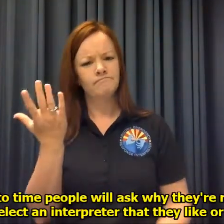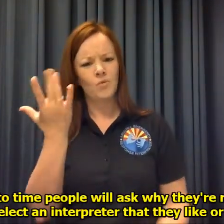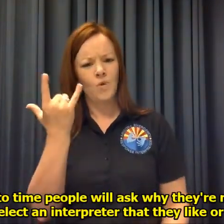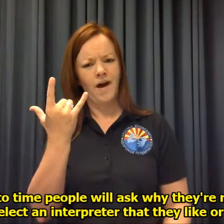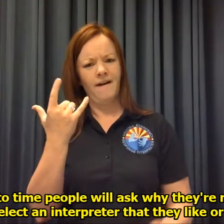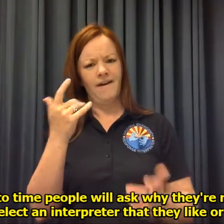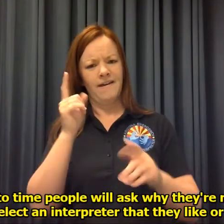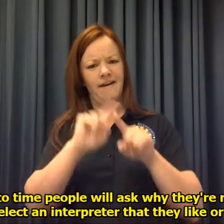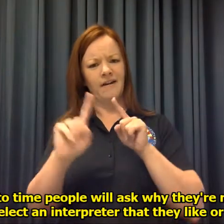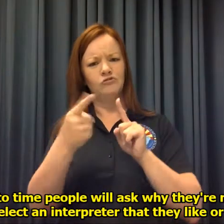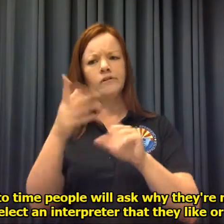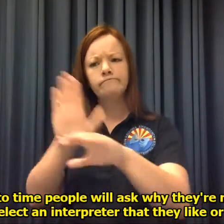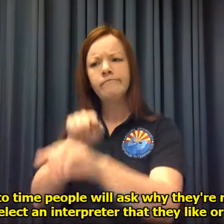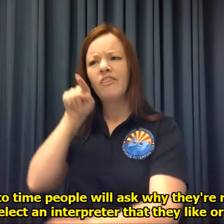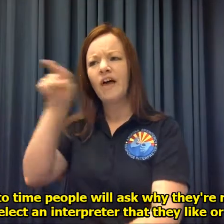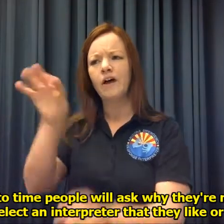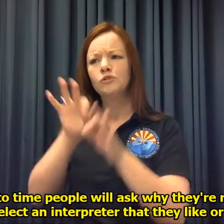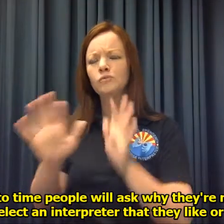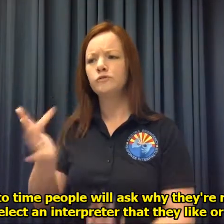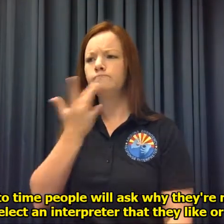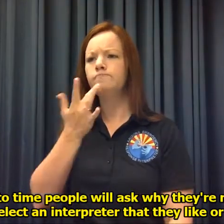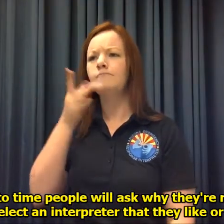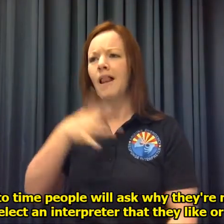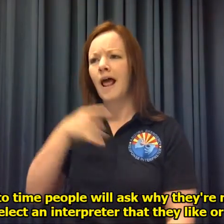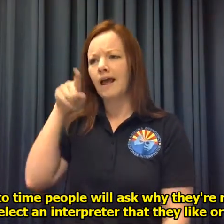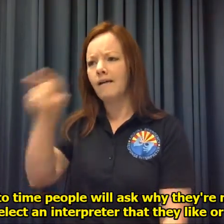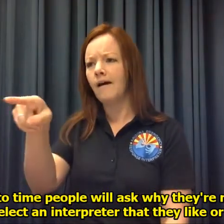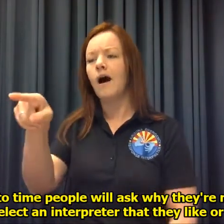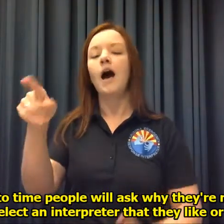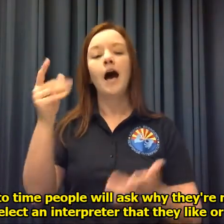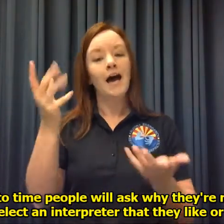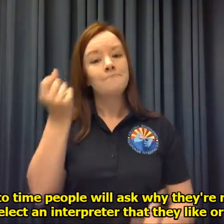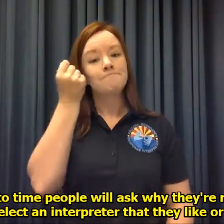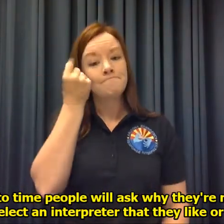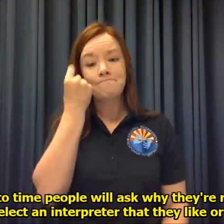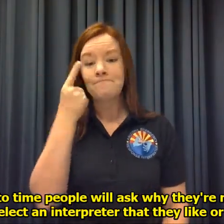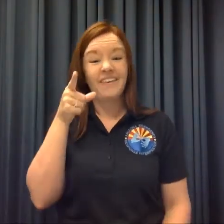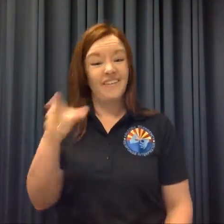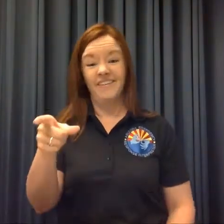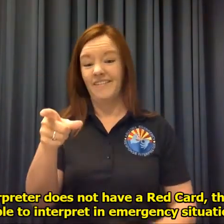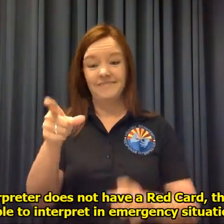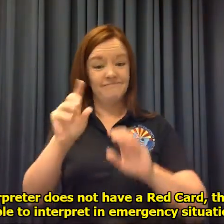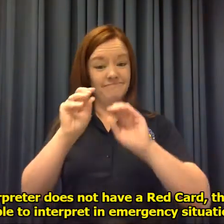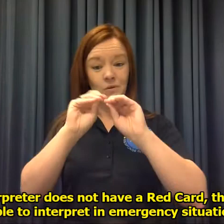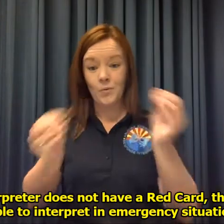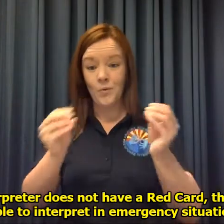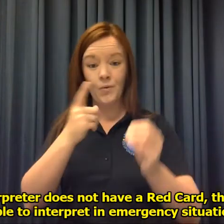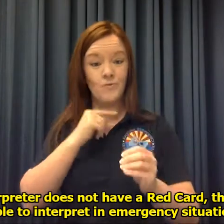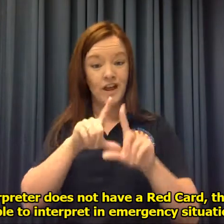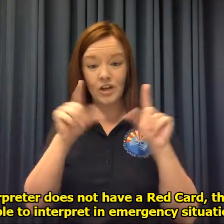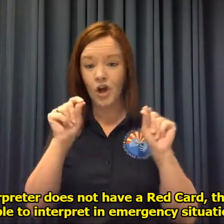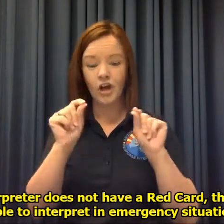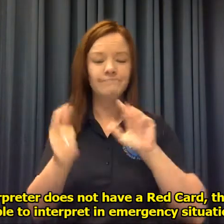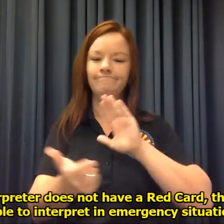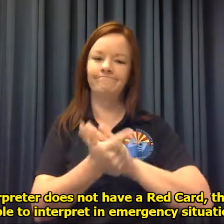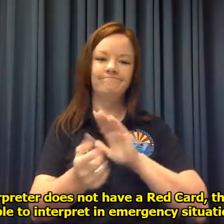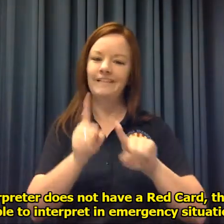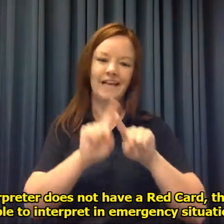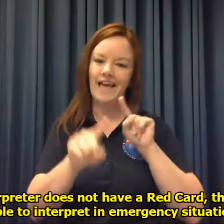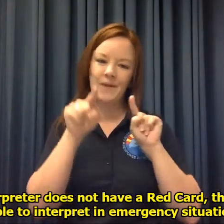time, people will ask why they're not able to simply select an interpreter that they like or prefer. If that interpreter does not have a red card, they are not eligible